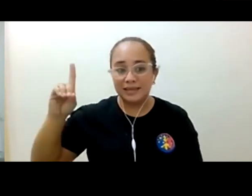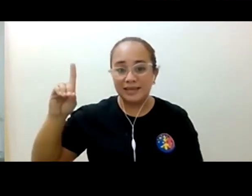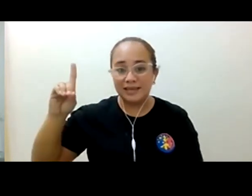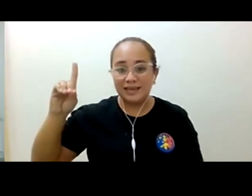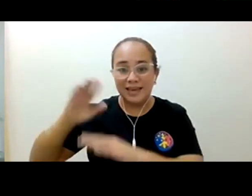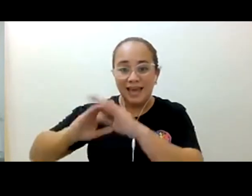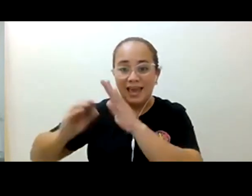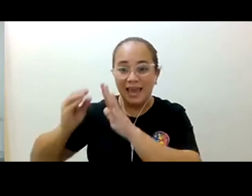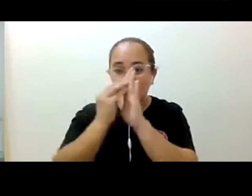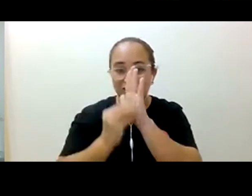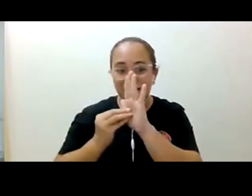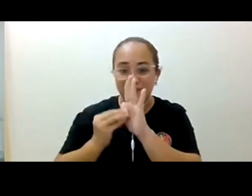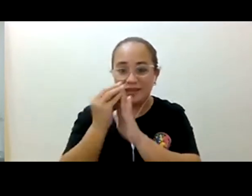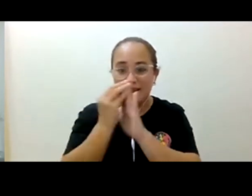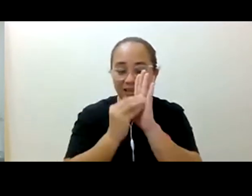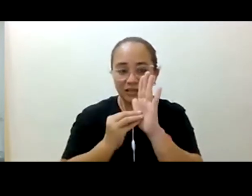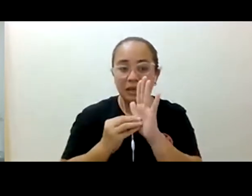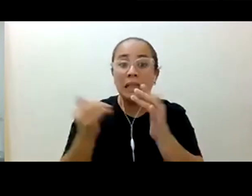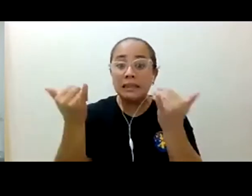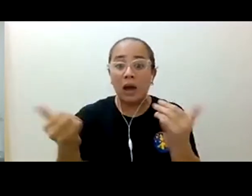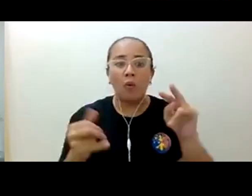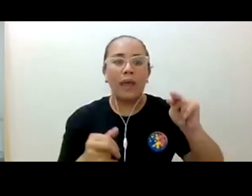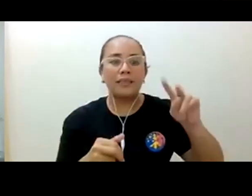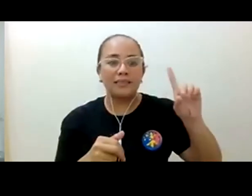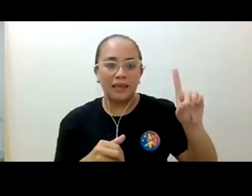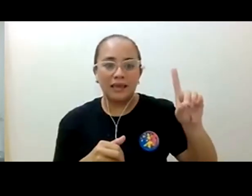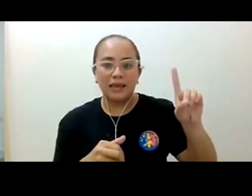So today we're going to add non-dominant hand shape.